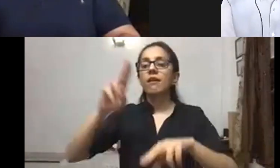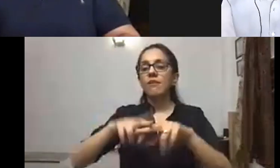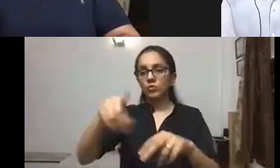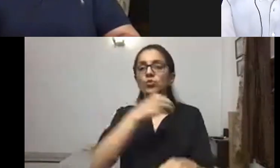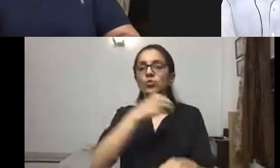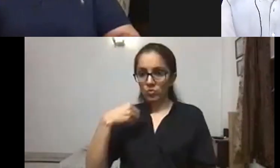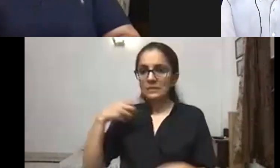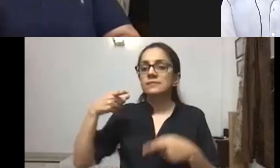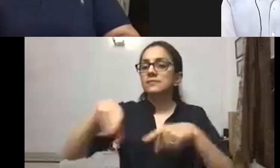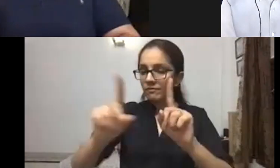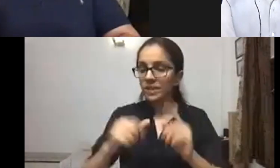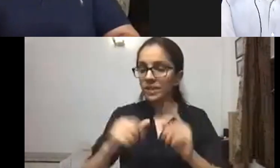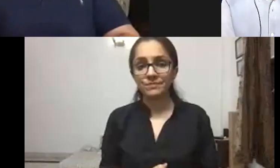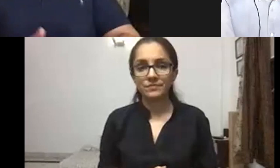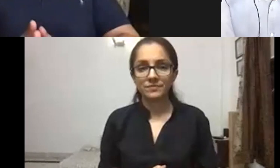But